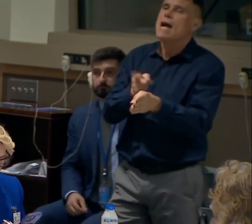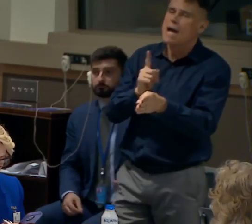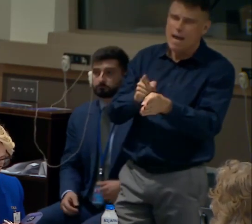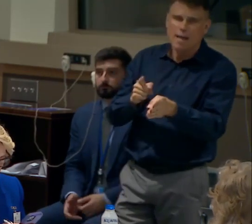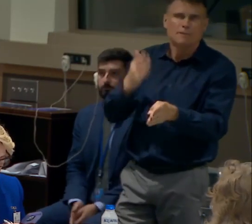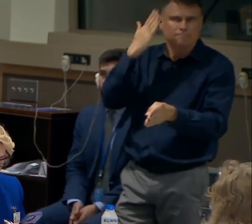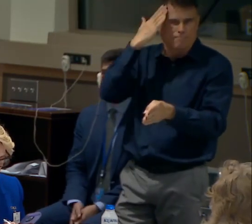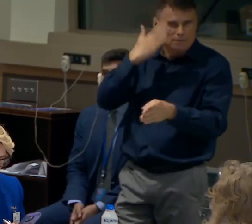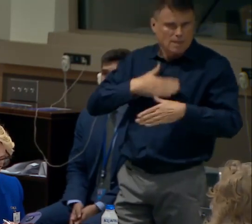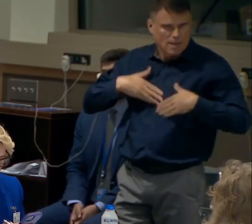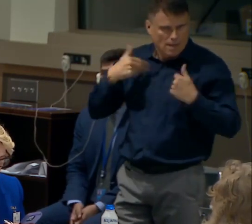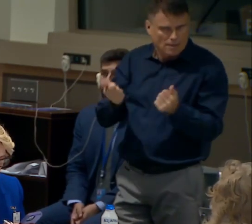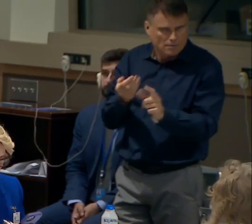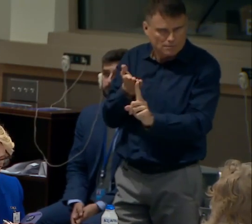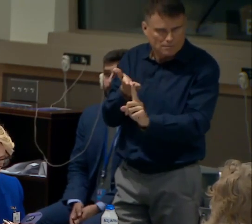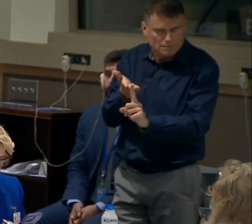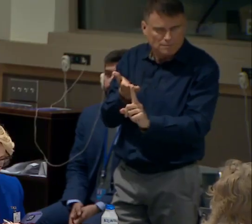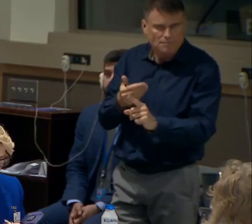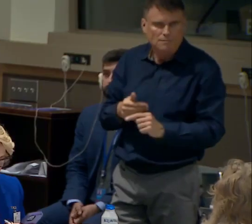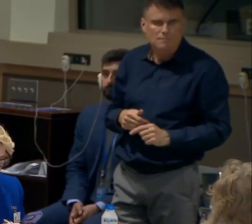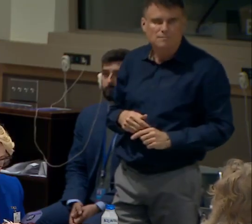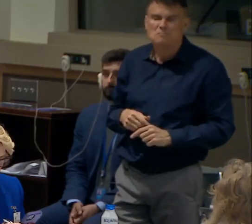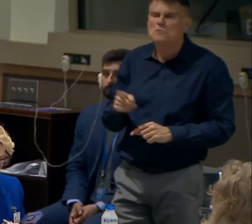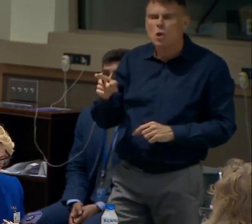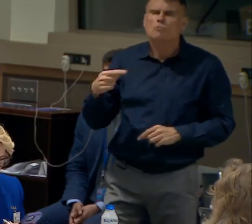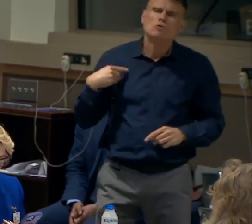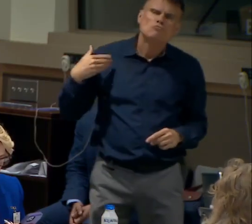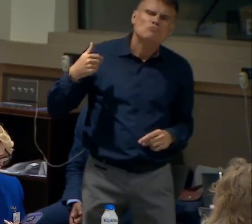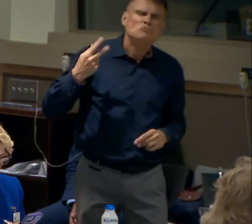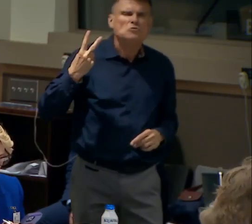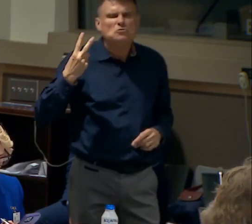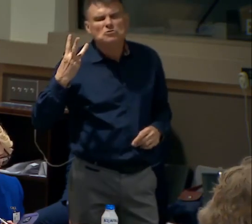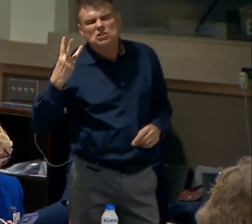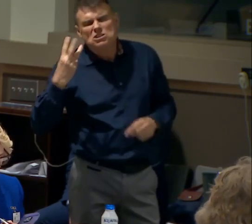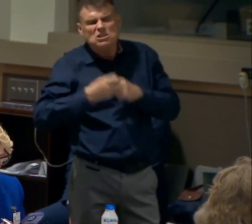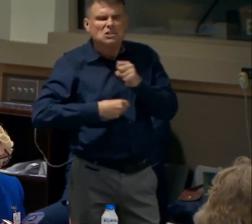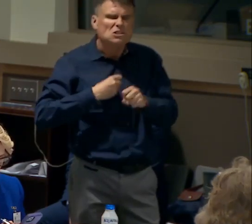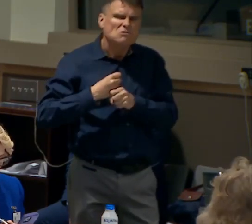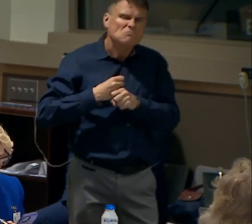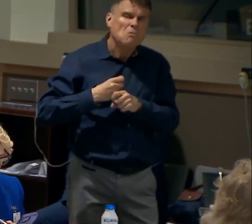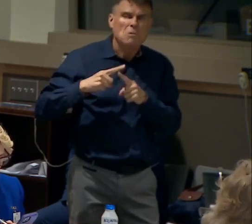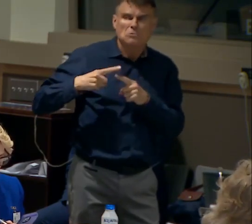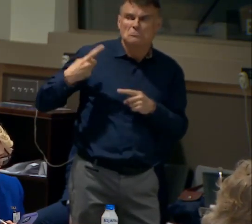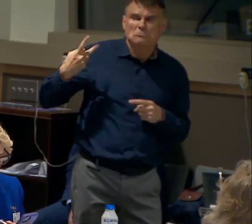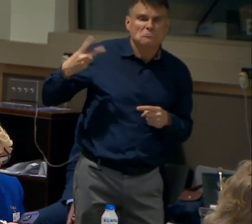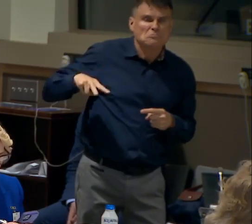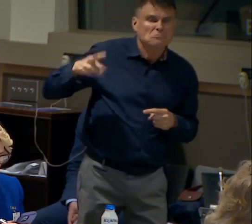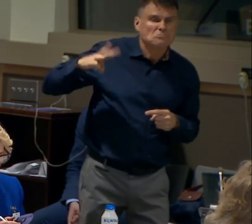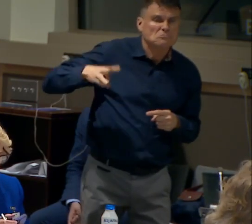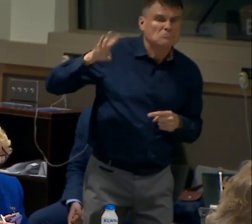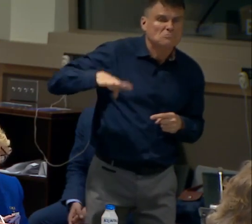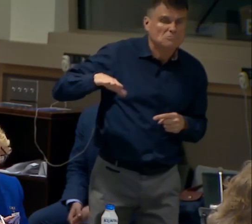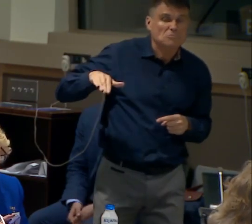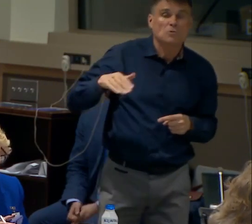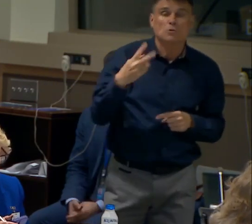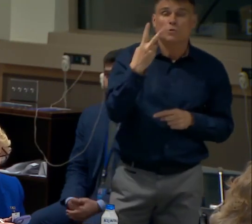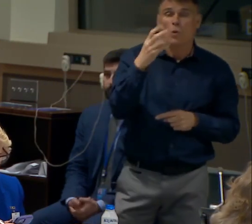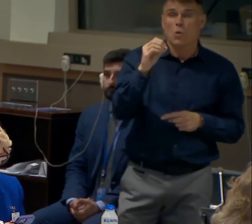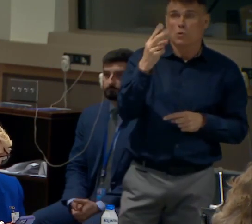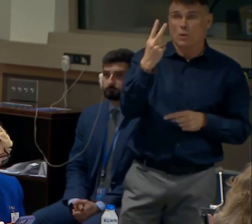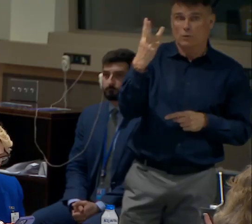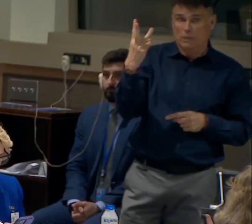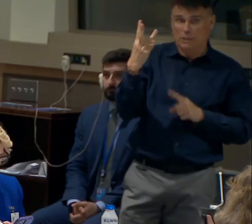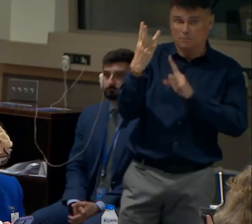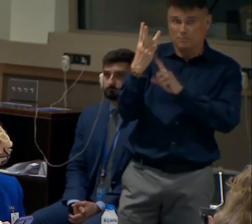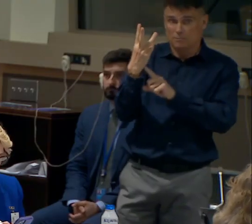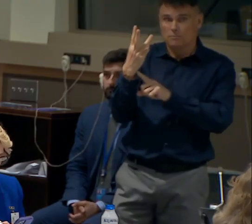the past years, during the past months, was the 2023 resolution on harmonizing the rights